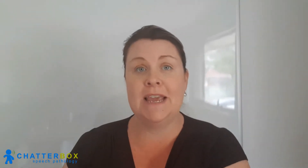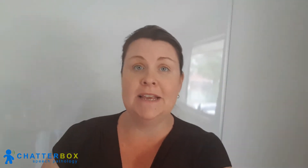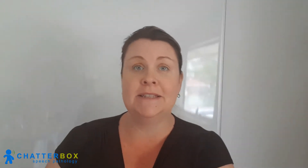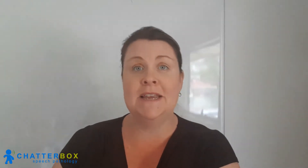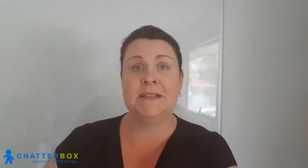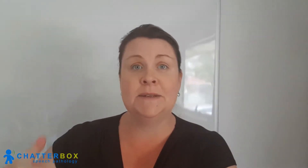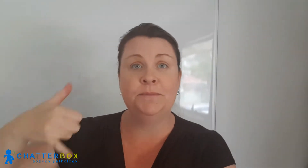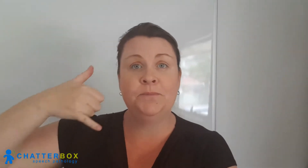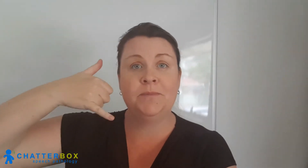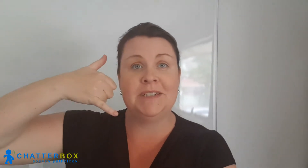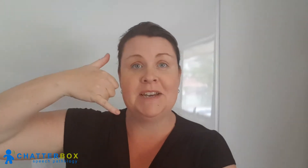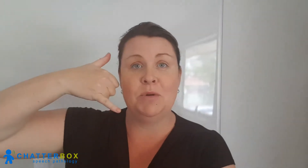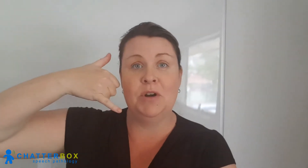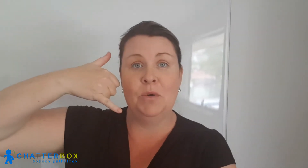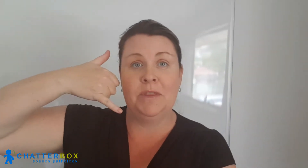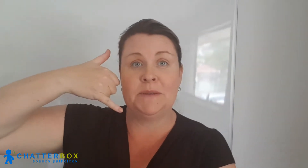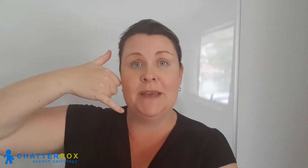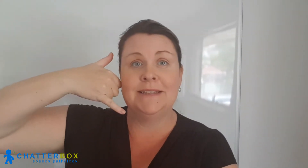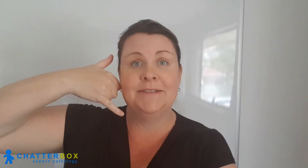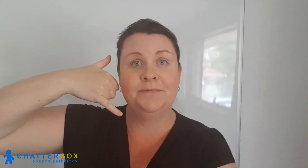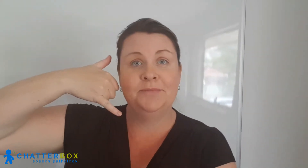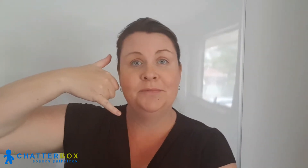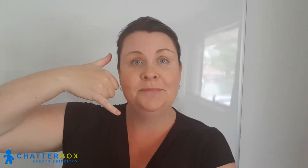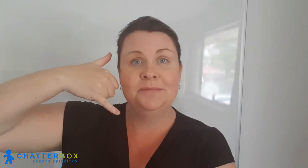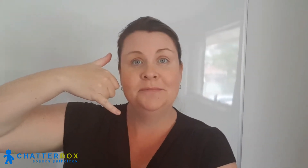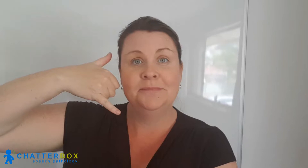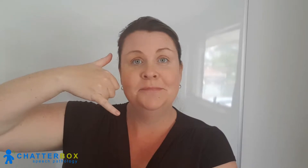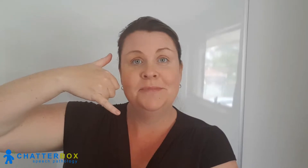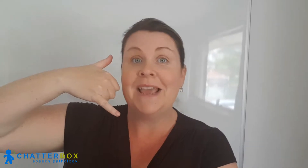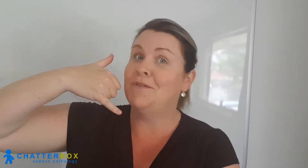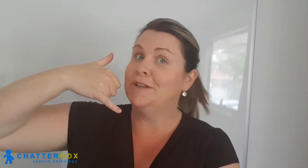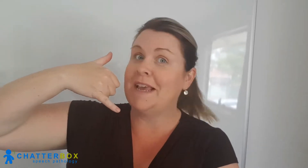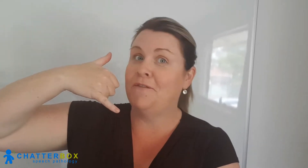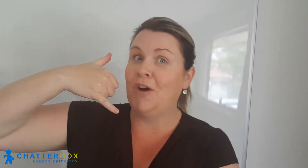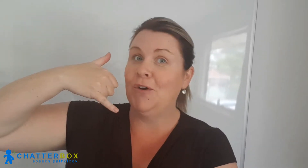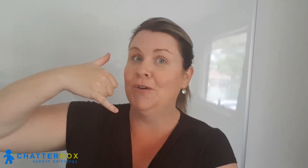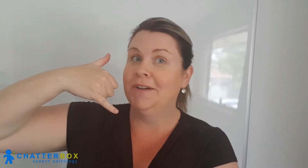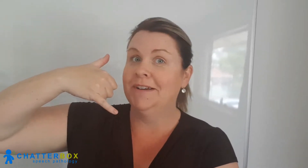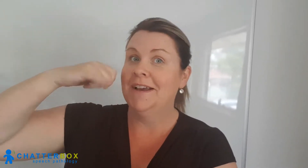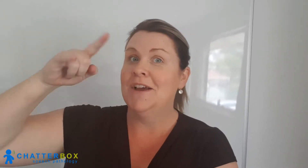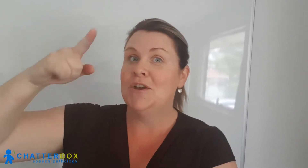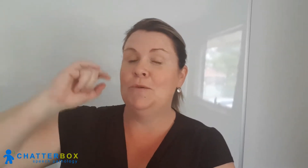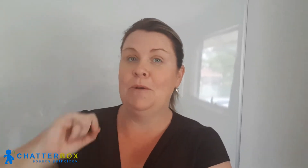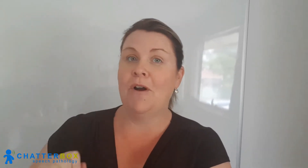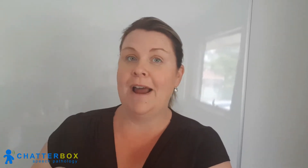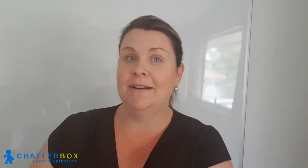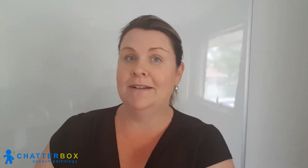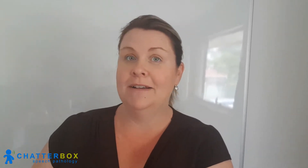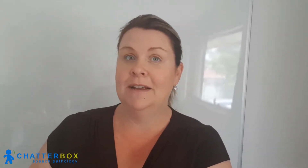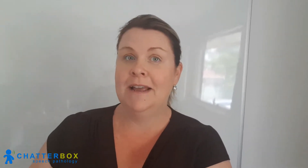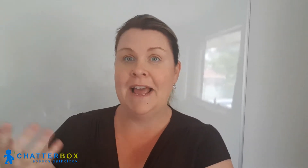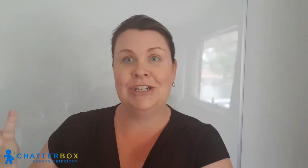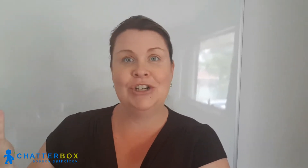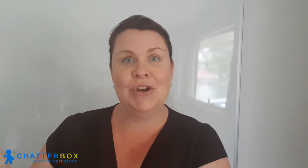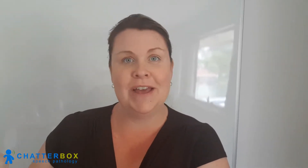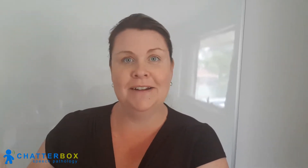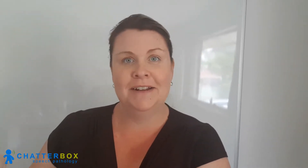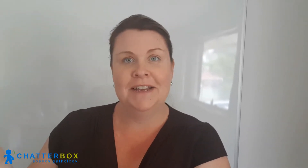is, does anyone know what this means? If you say phone, you'd be right. How'd you know that? It